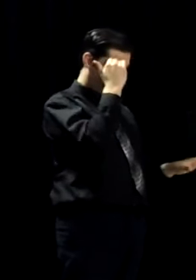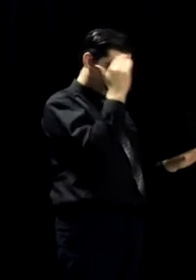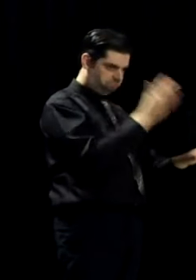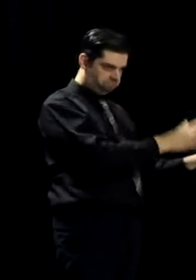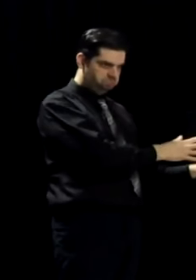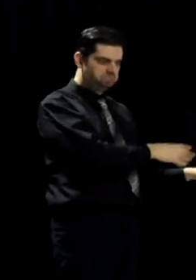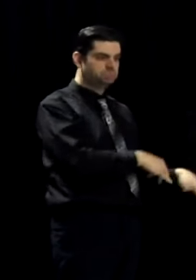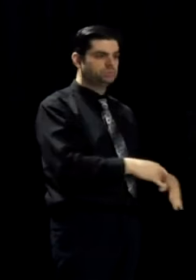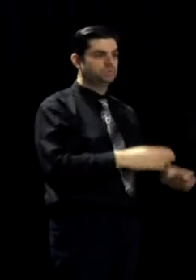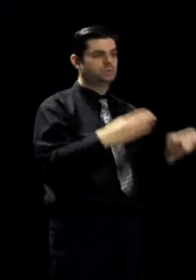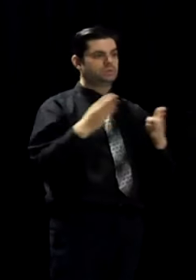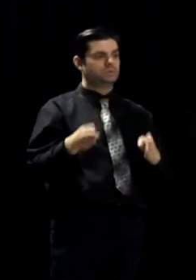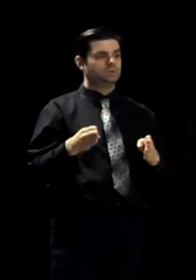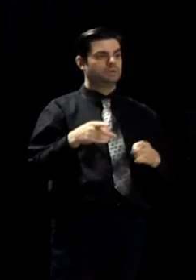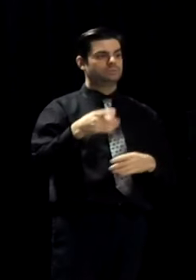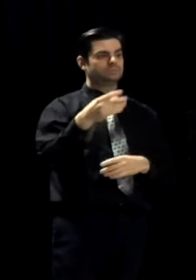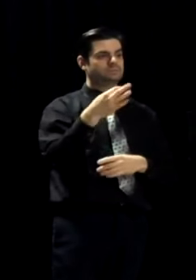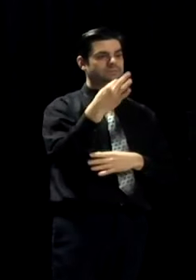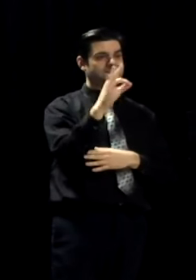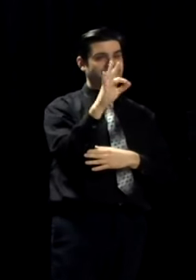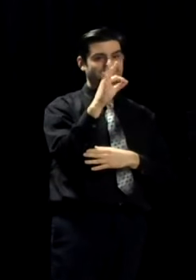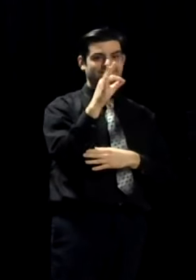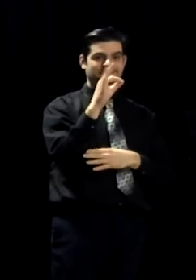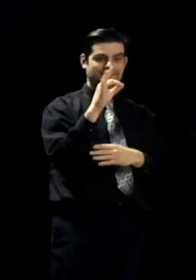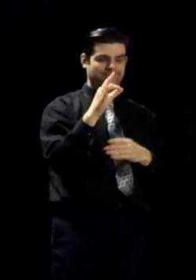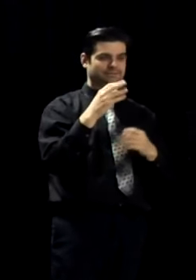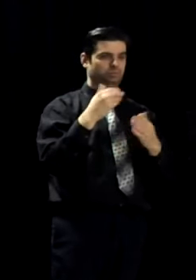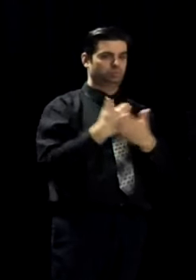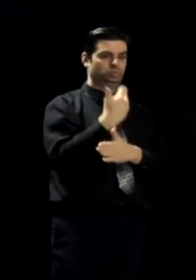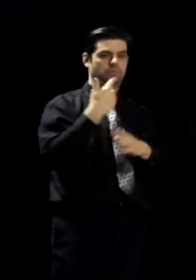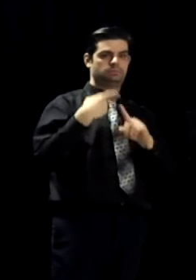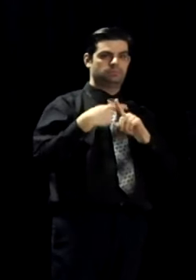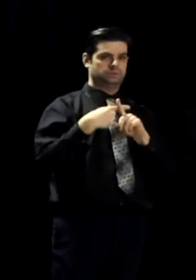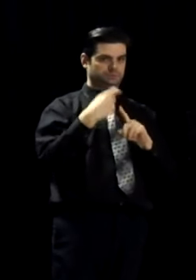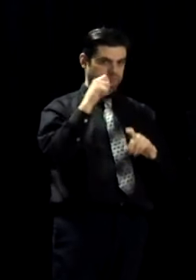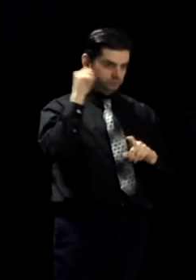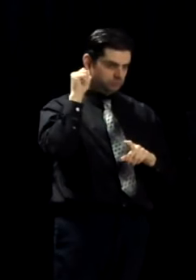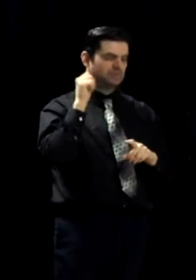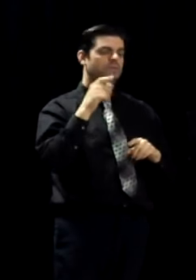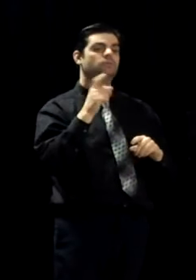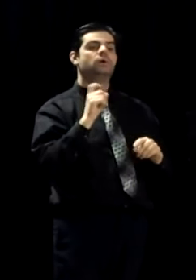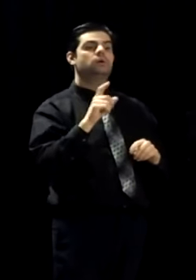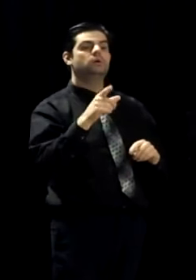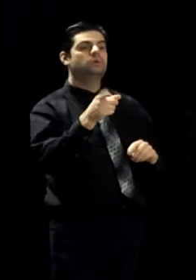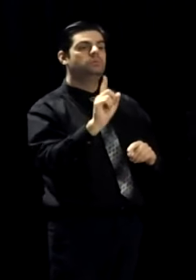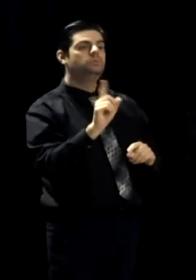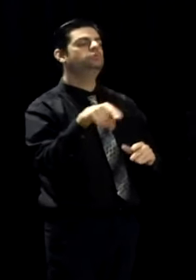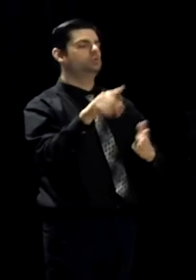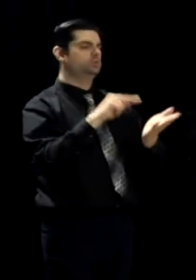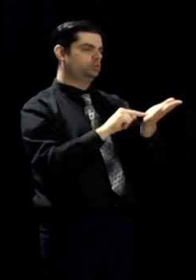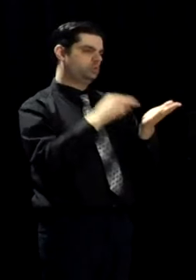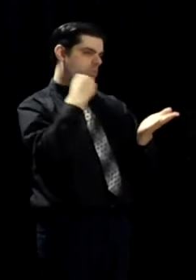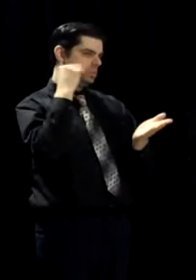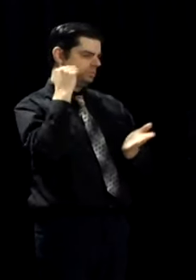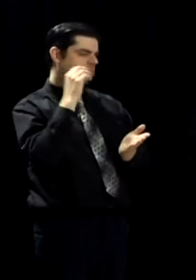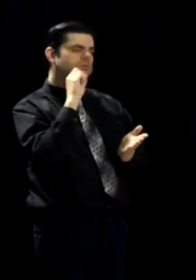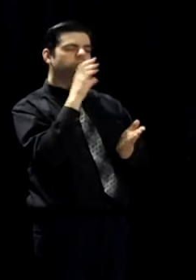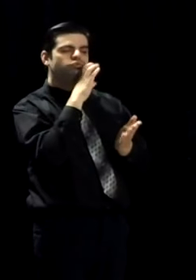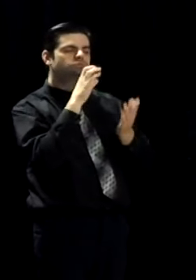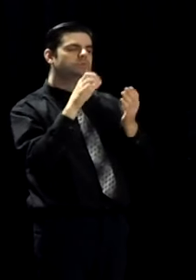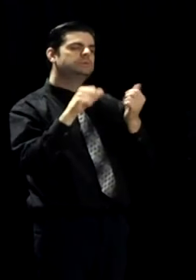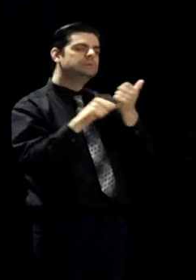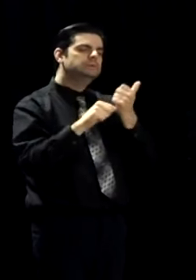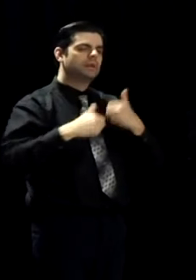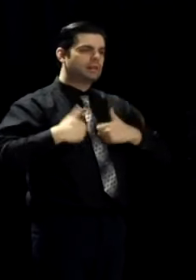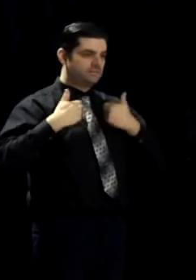living facilities. So this is an ongoing trend. We go out, we're doing proactive testing. The state's doing